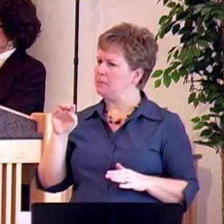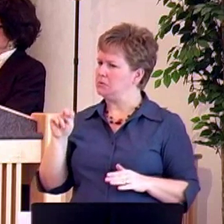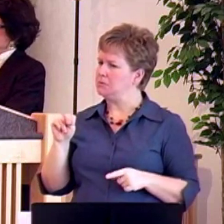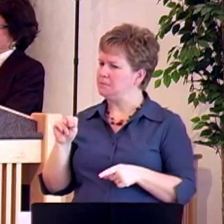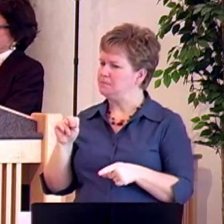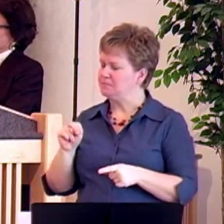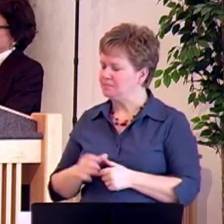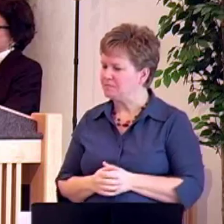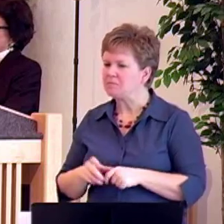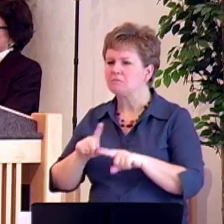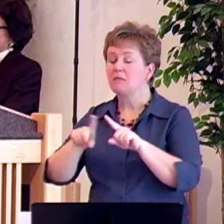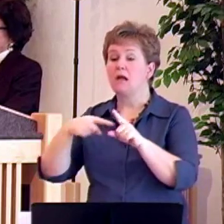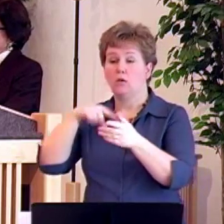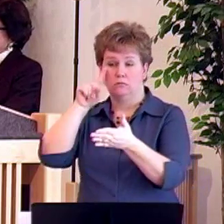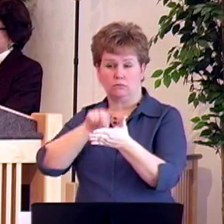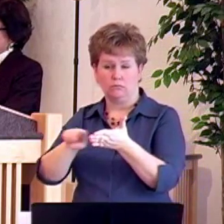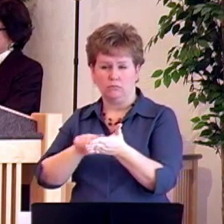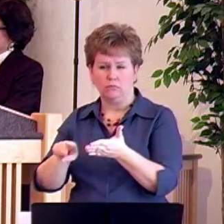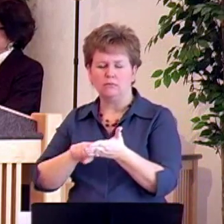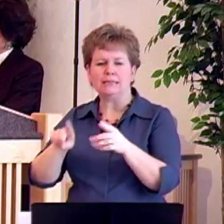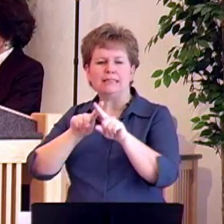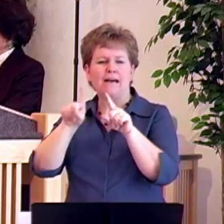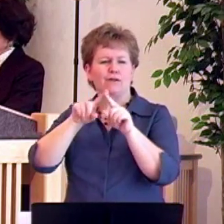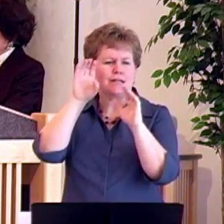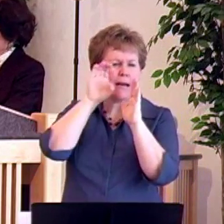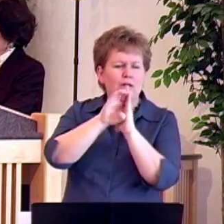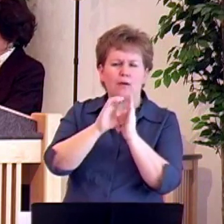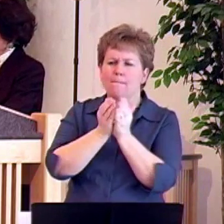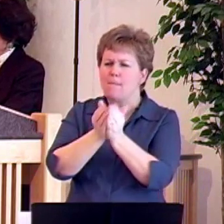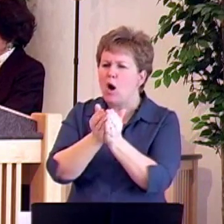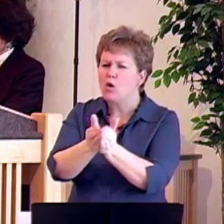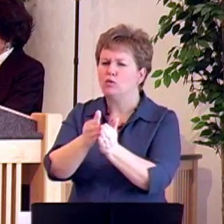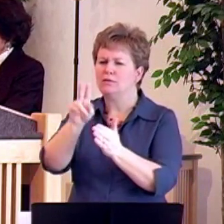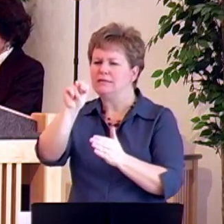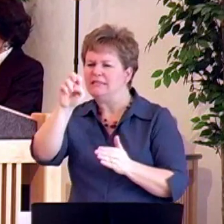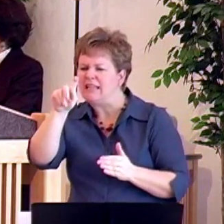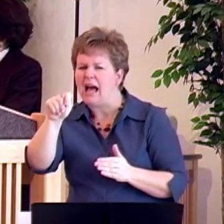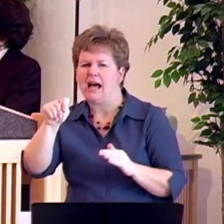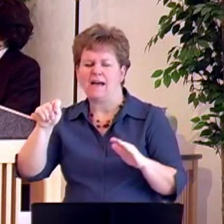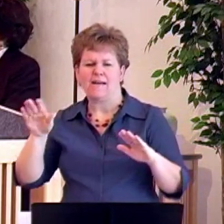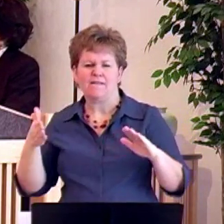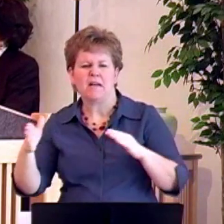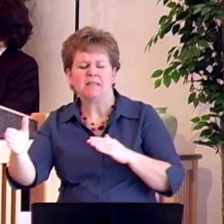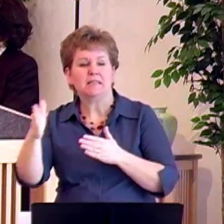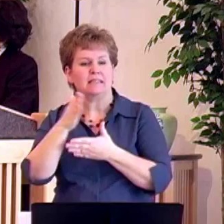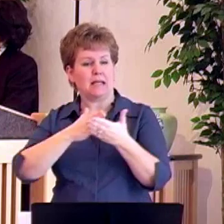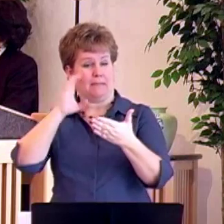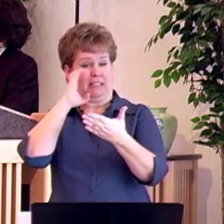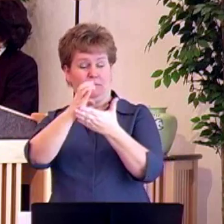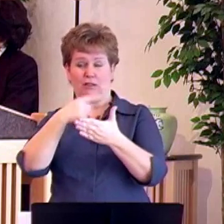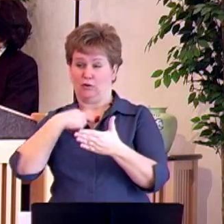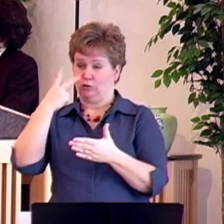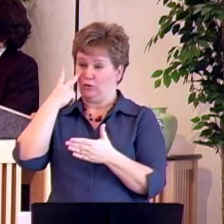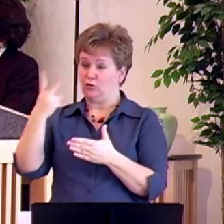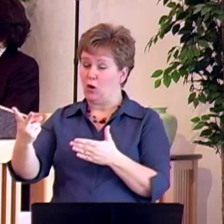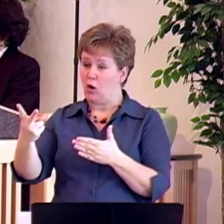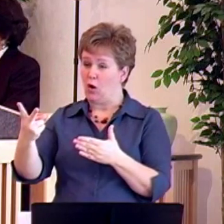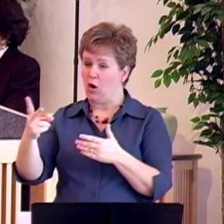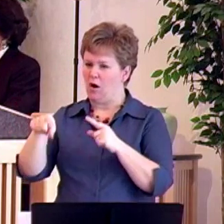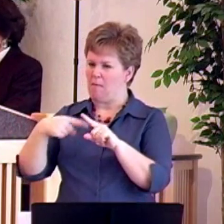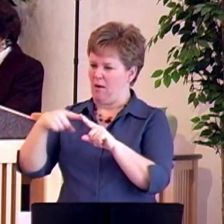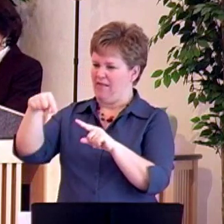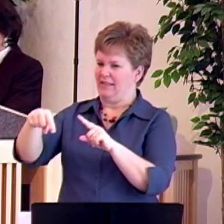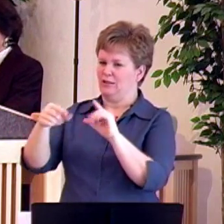When I was doing some research, I was looking for images of boats and nets and fishes. Somehow I came upon the story of